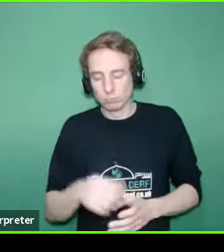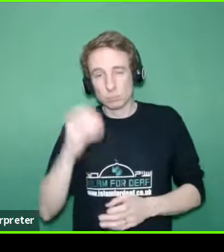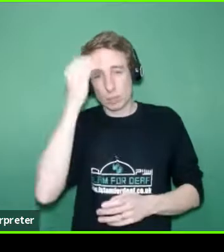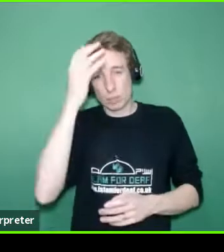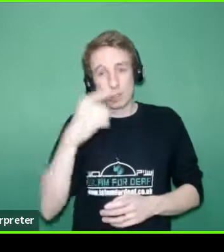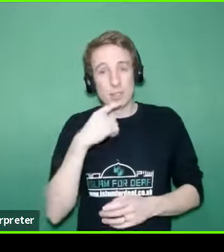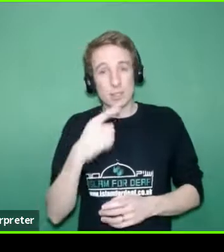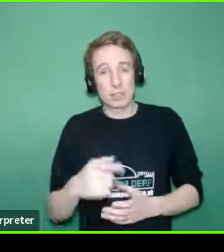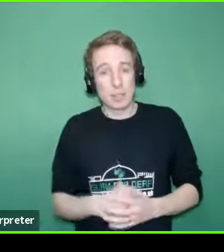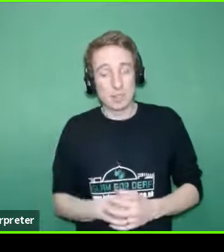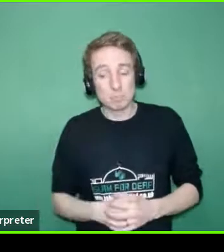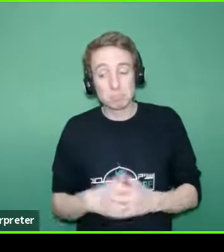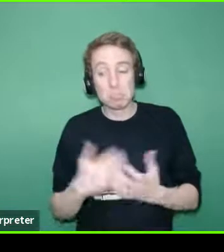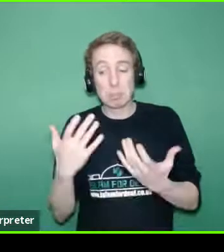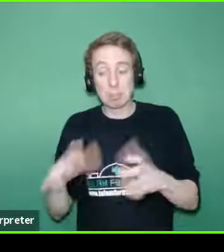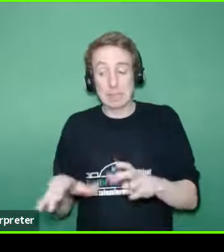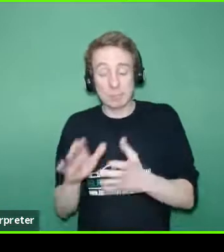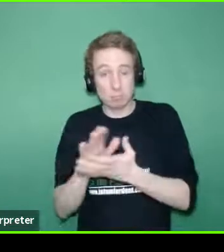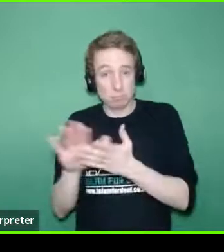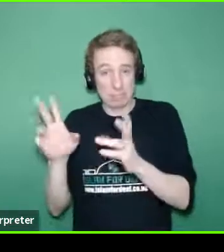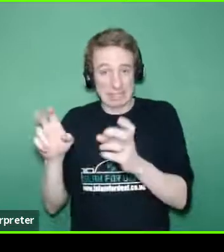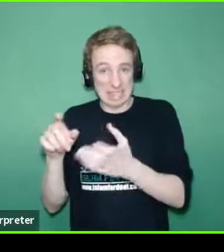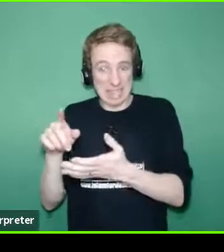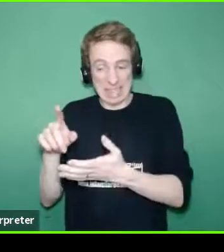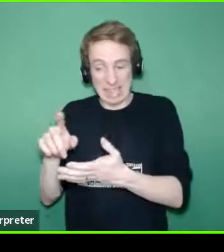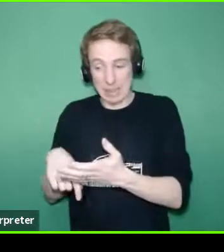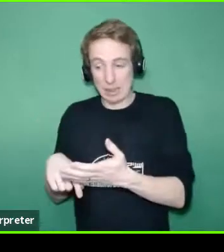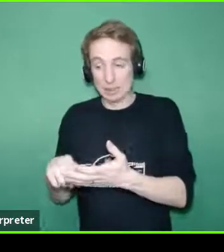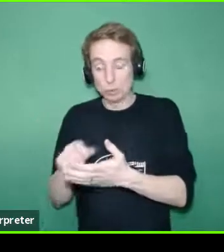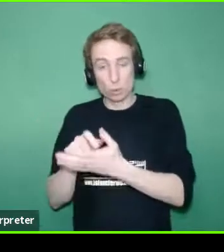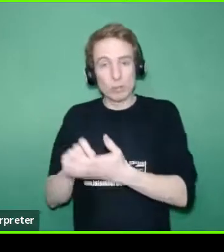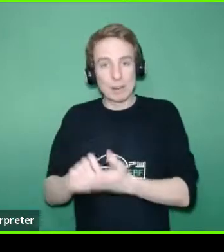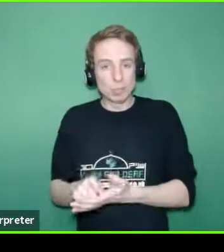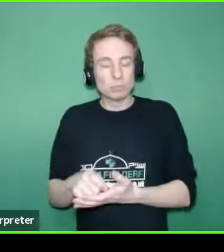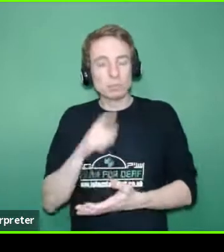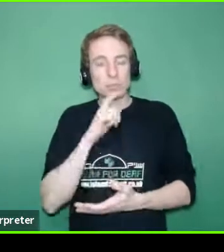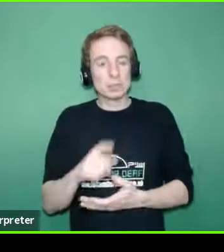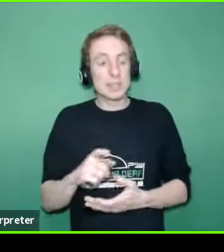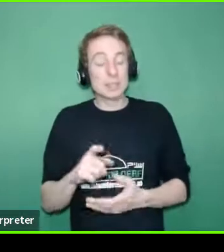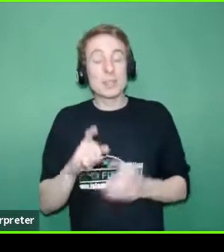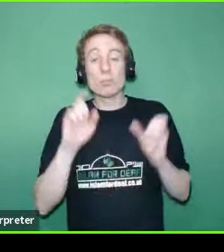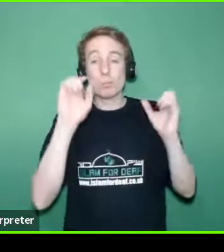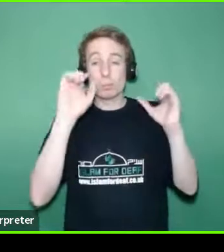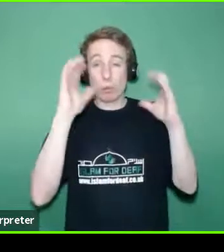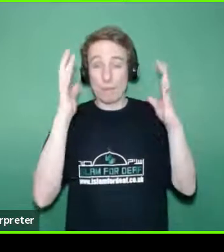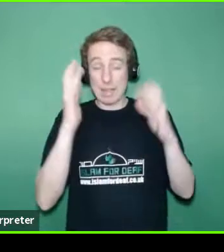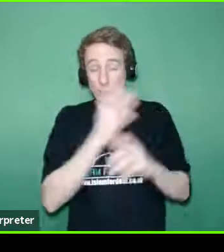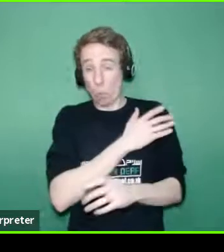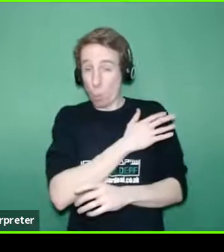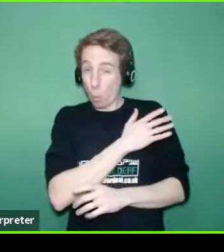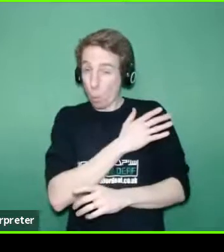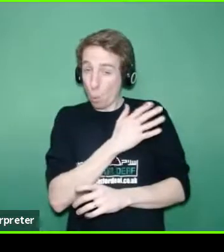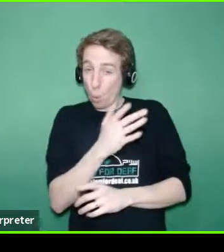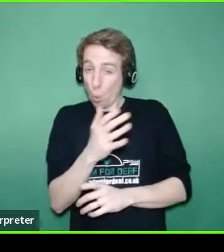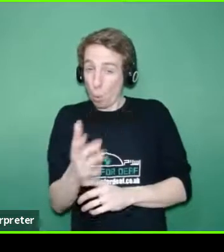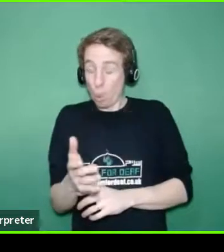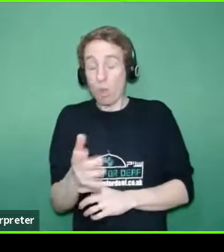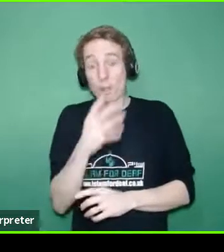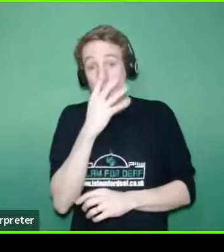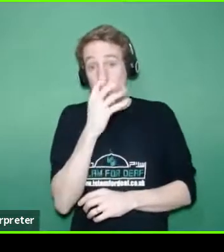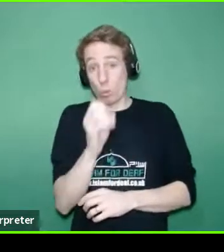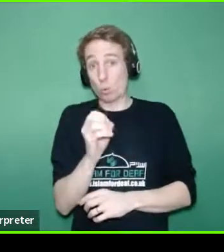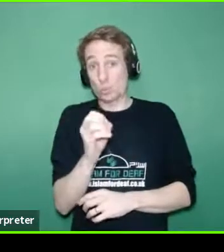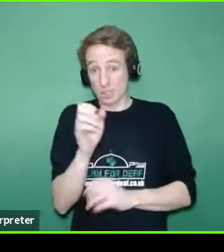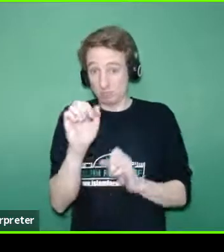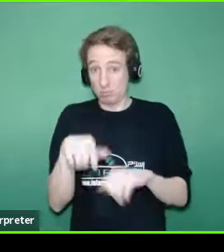of the prophets achieved the revelation at the age of 40, except for Isa. May Allah